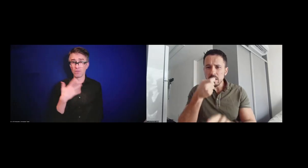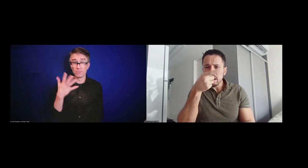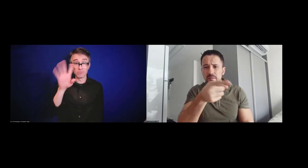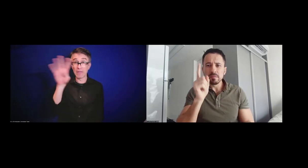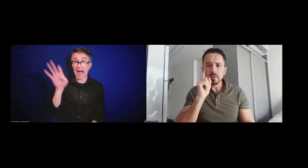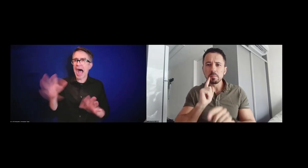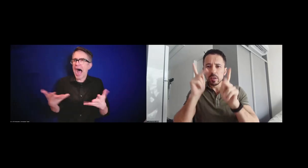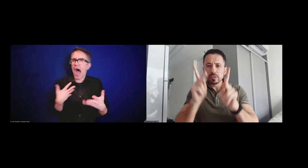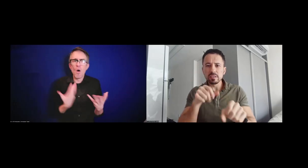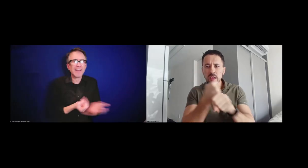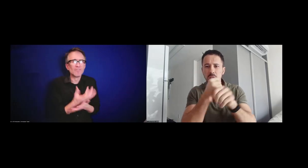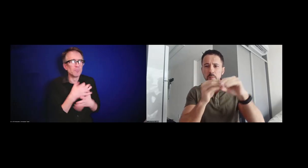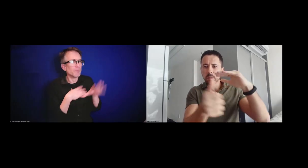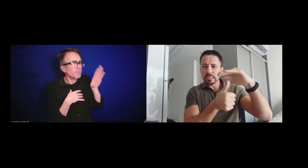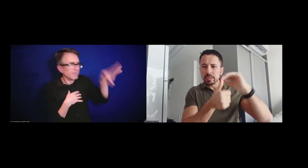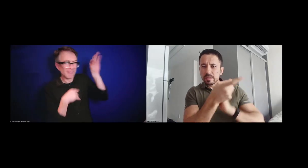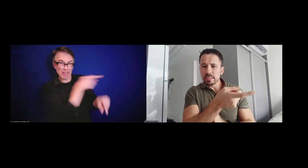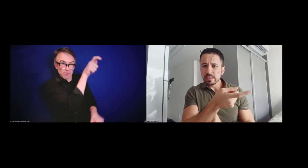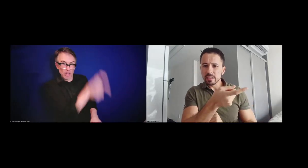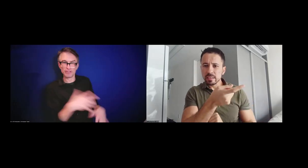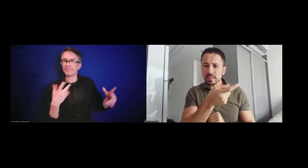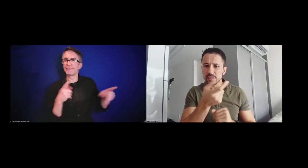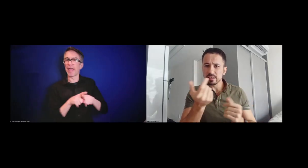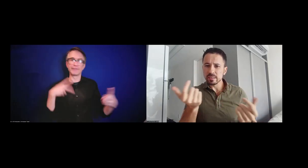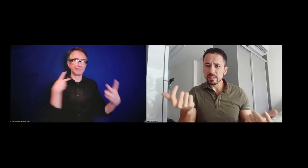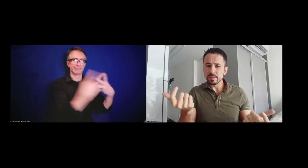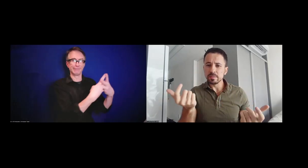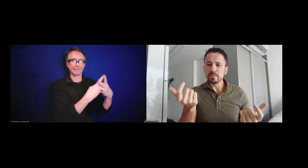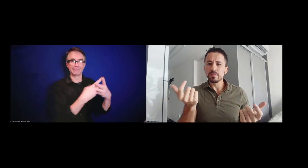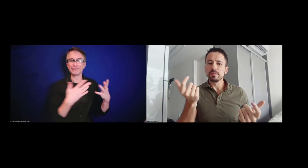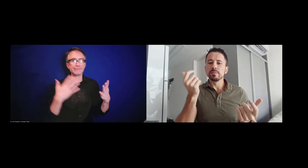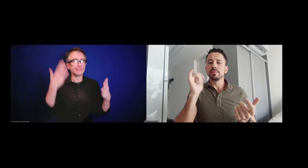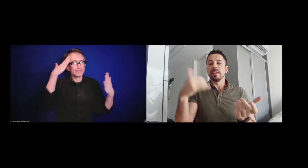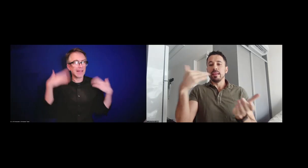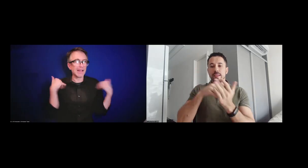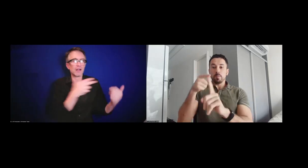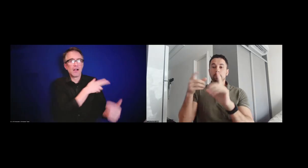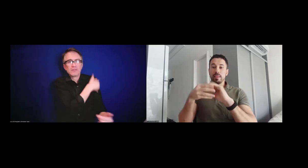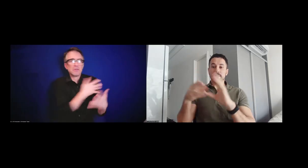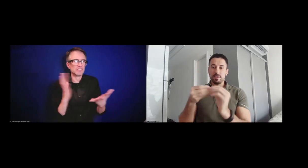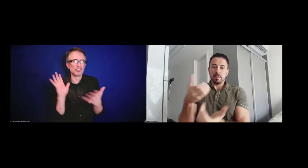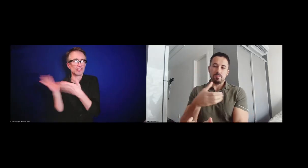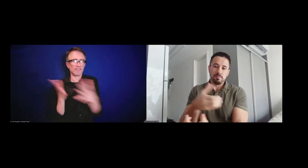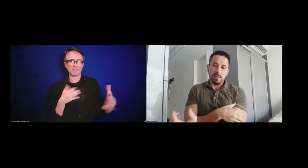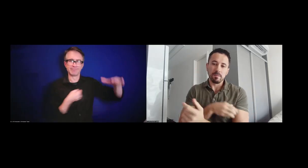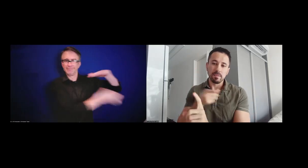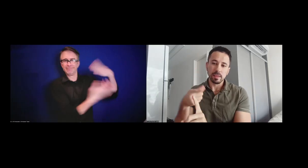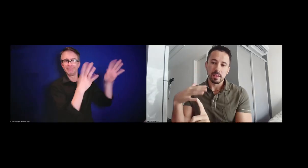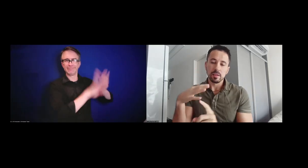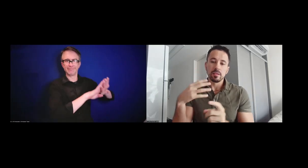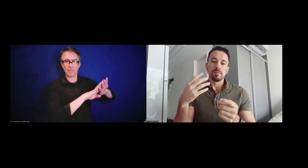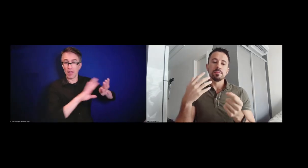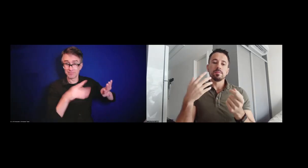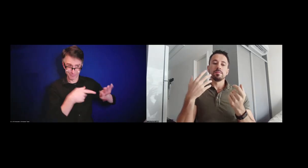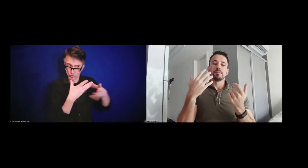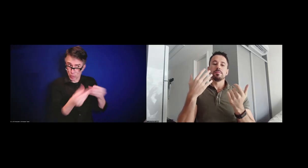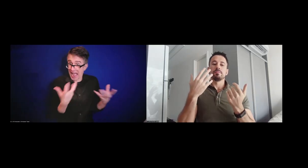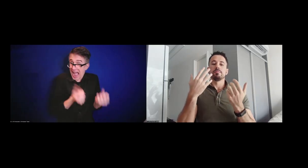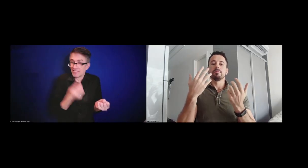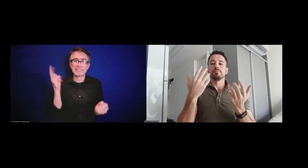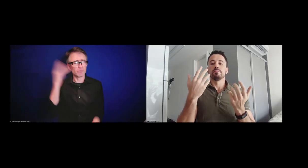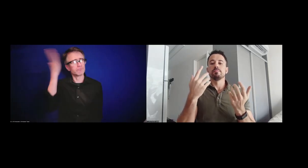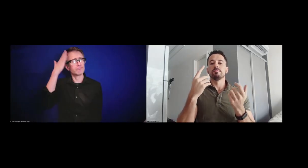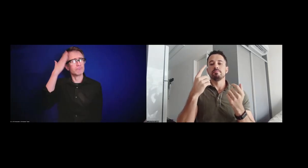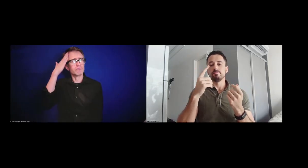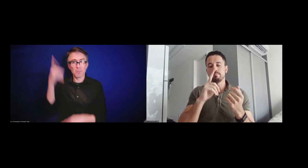friend, a family. And, how do you get information from someone who's locked inside a basement? How are they even filling out a census? They're